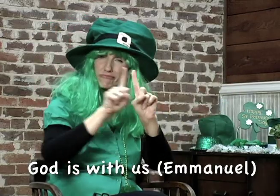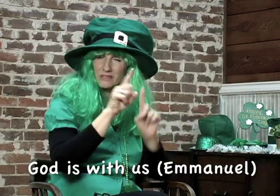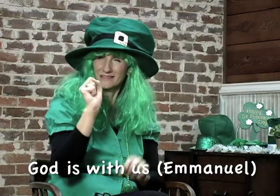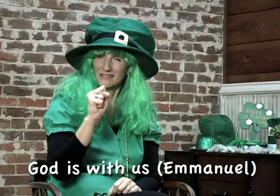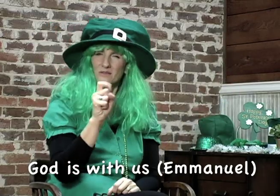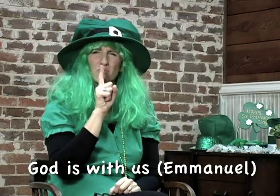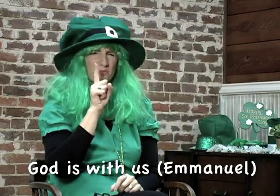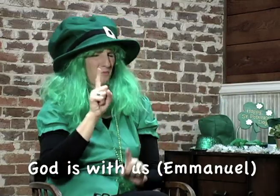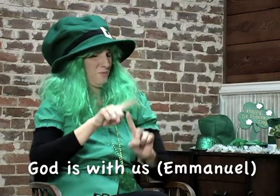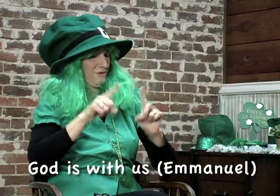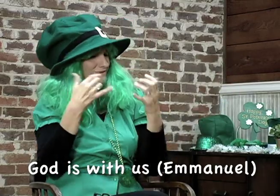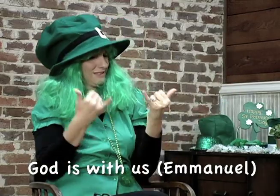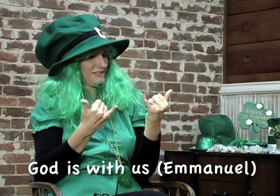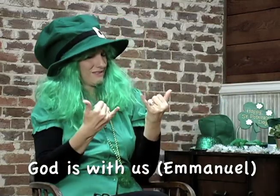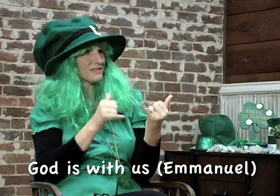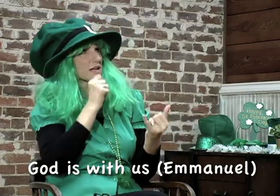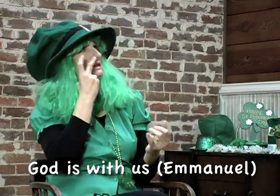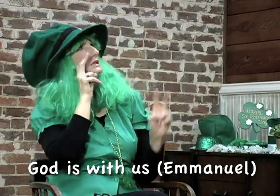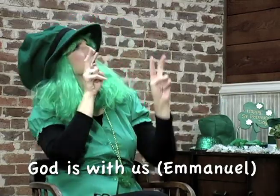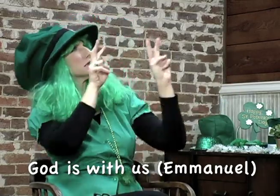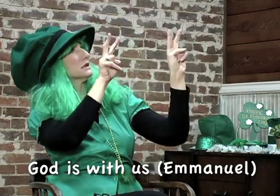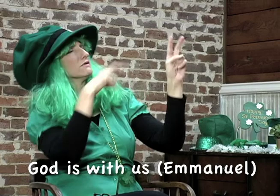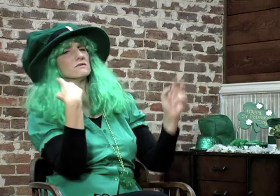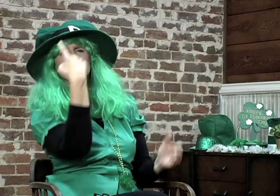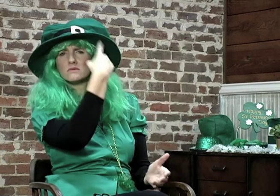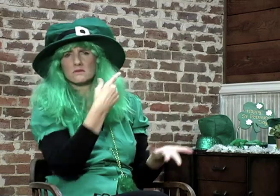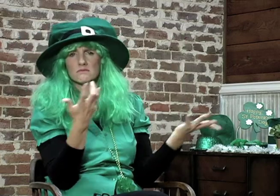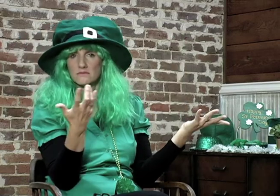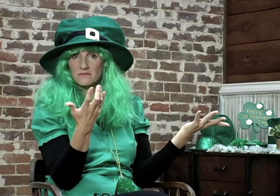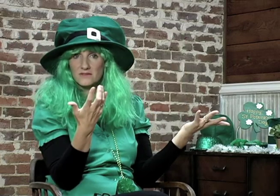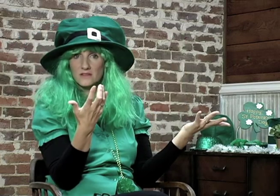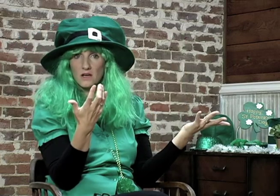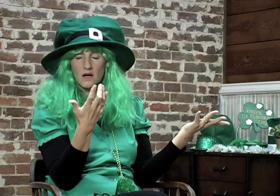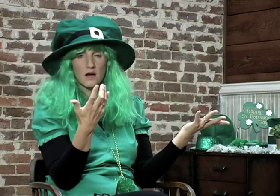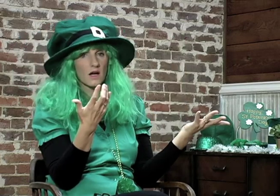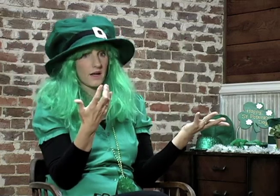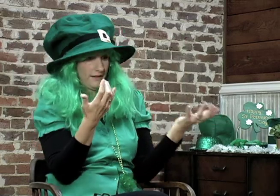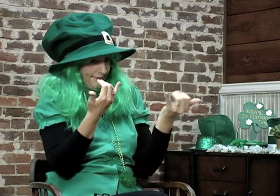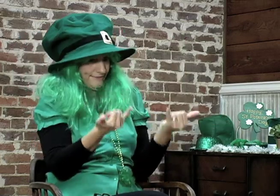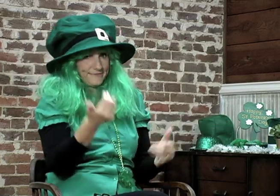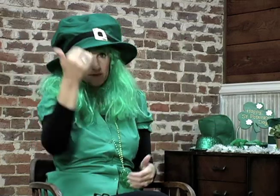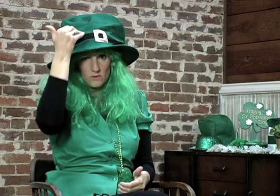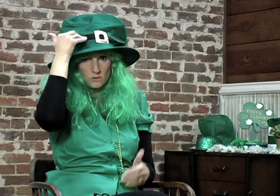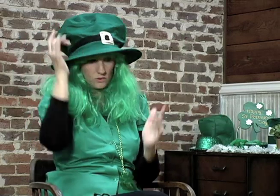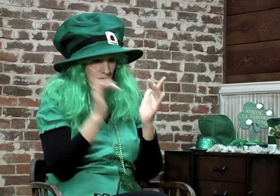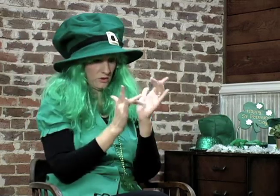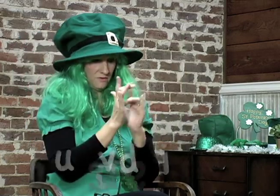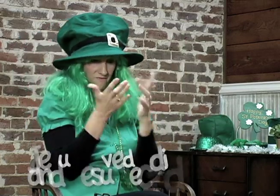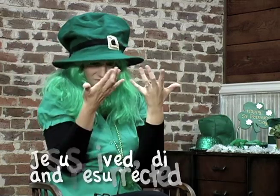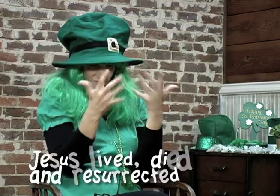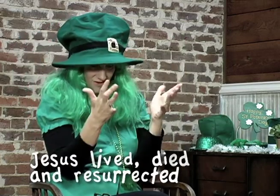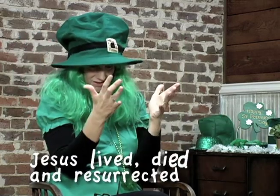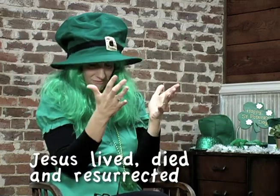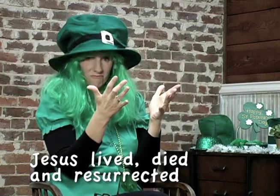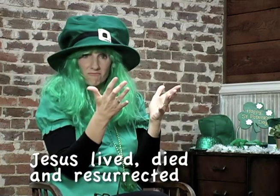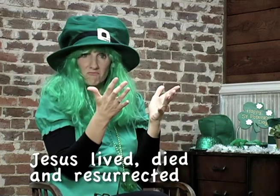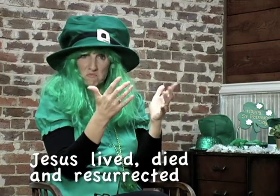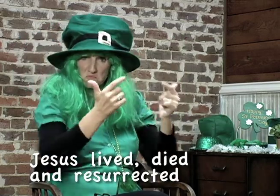He's with us. Emmanuel. But we can't see His face. And now we know that Jesus